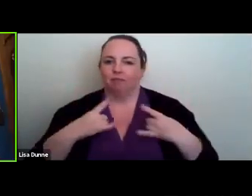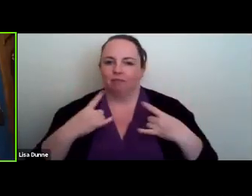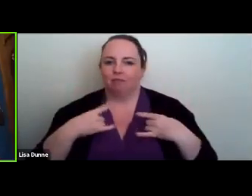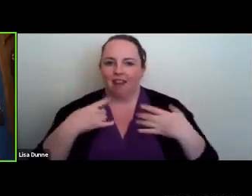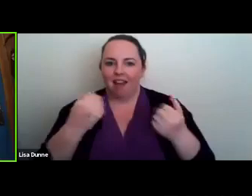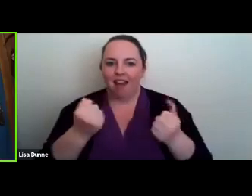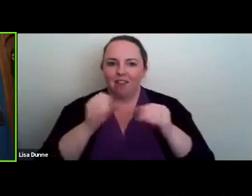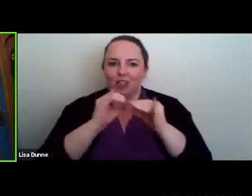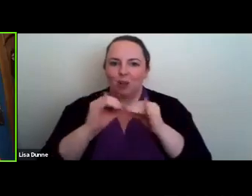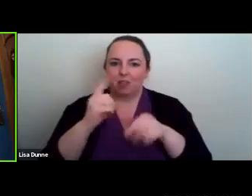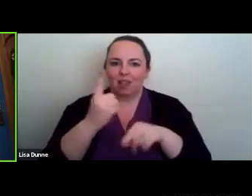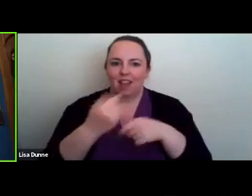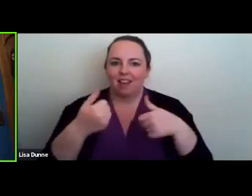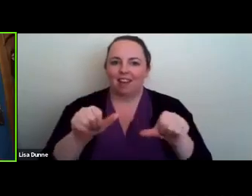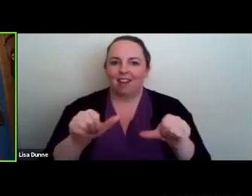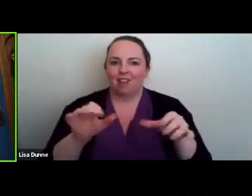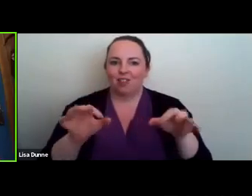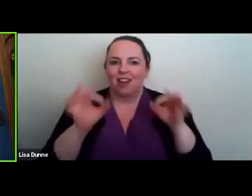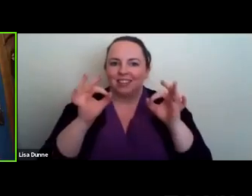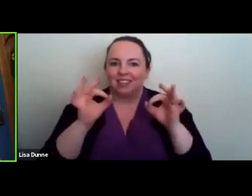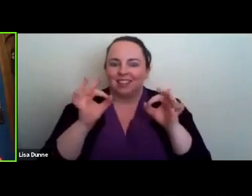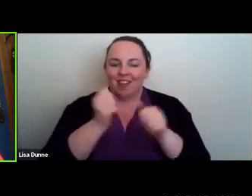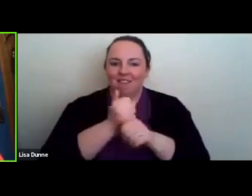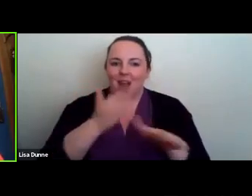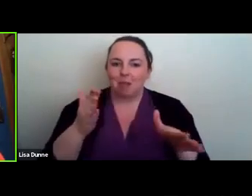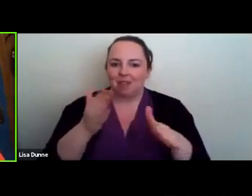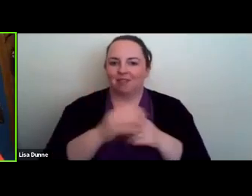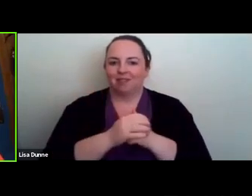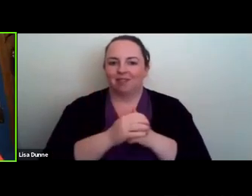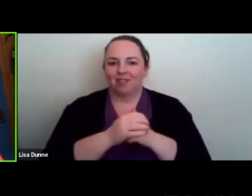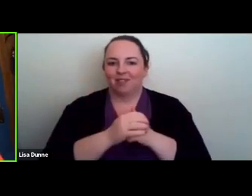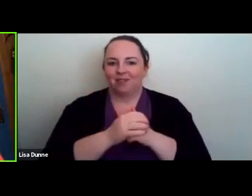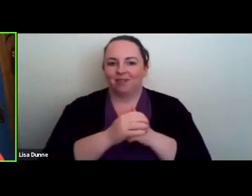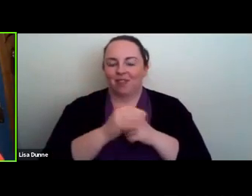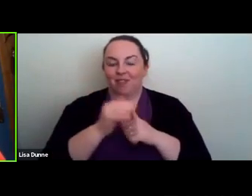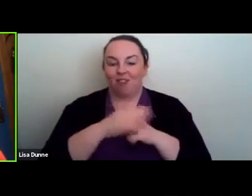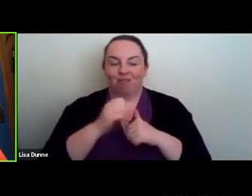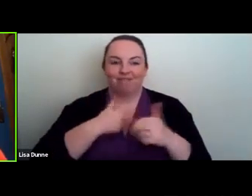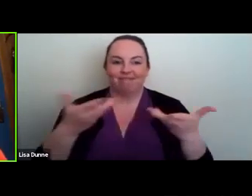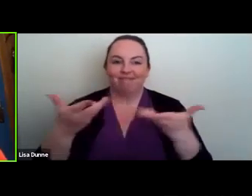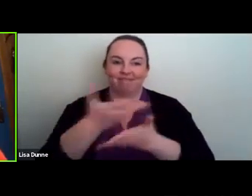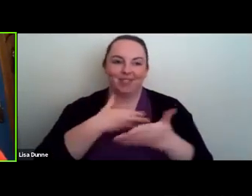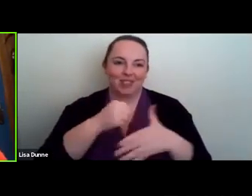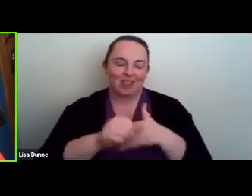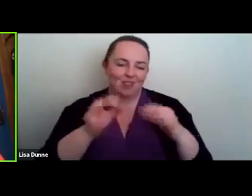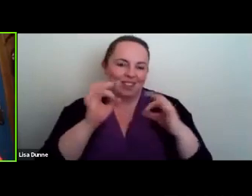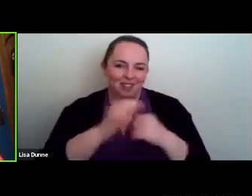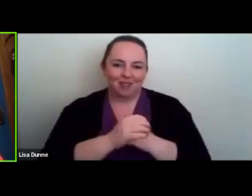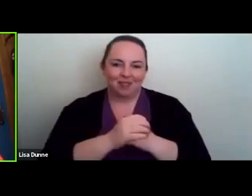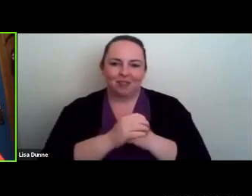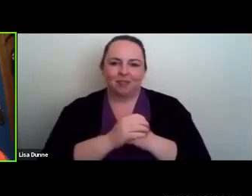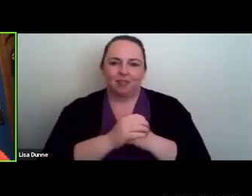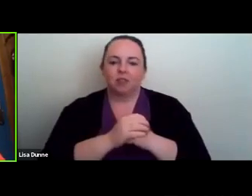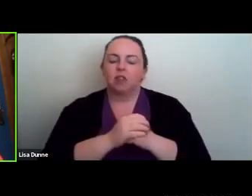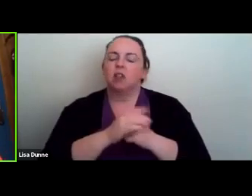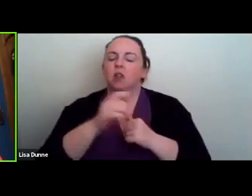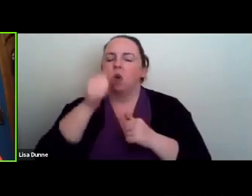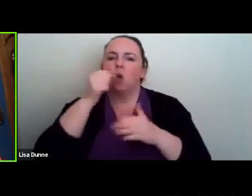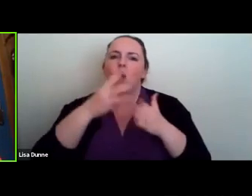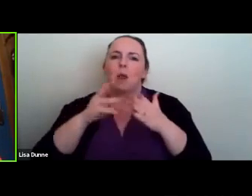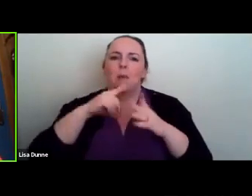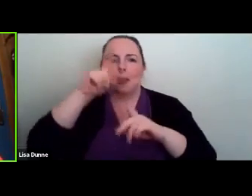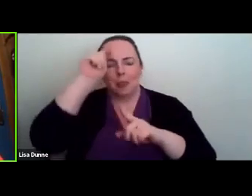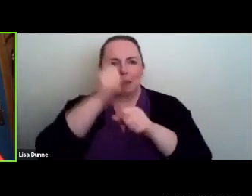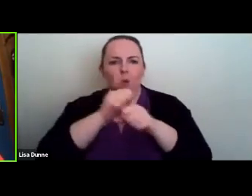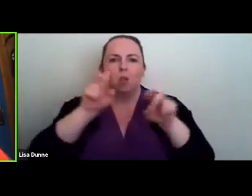language interpretation and captioning available also for our discussion today. Very explicitly, when thinking about this topic,